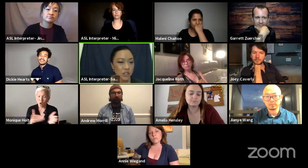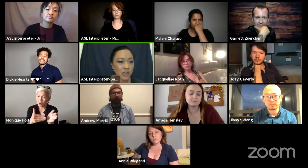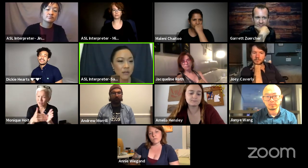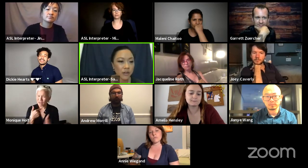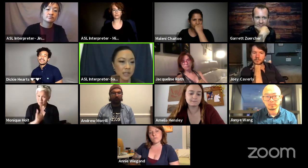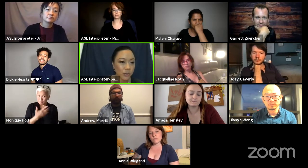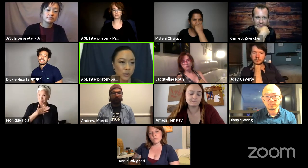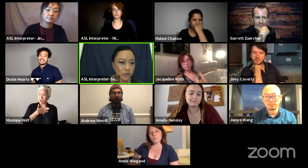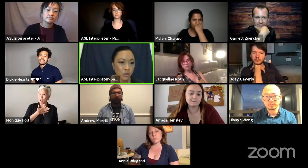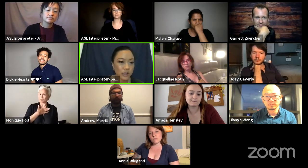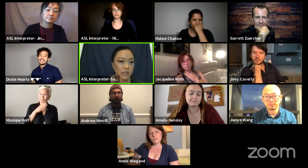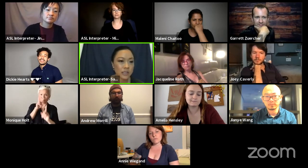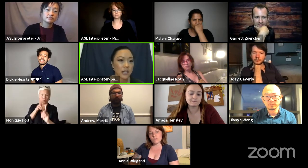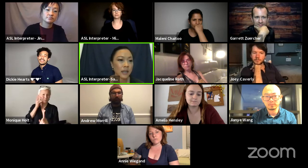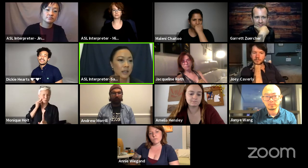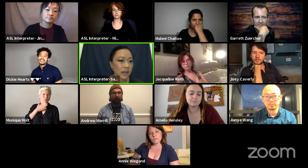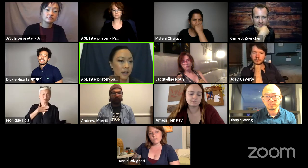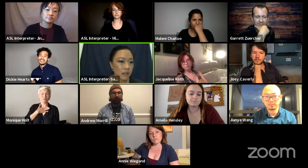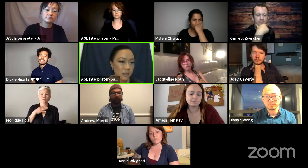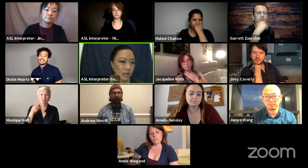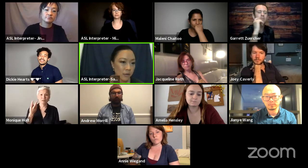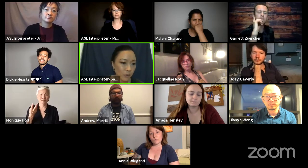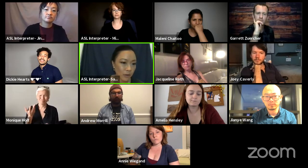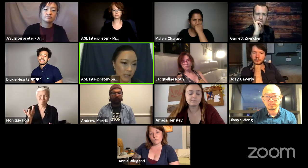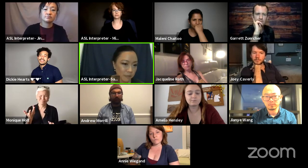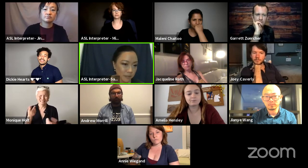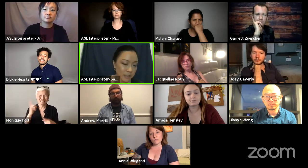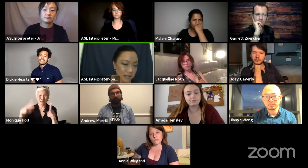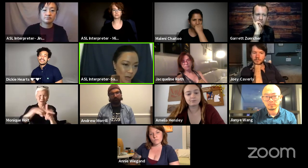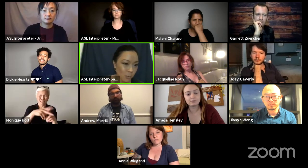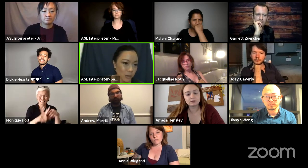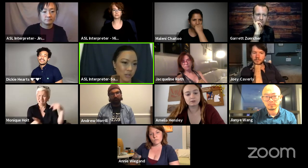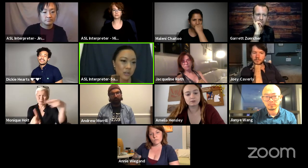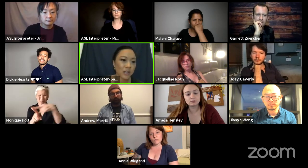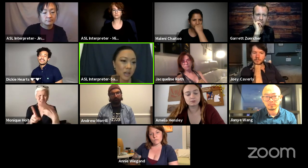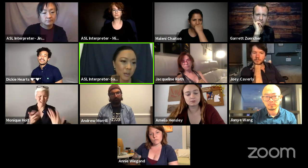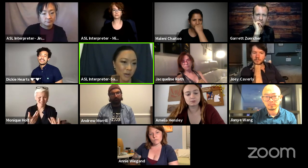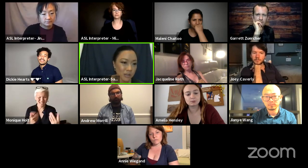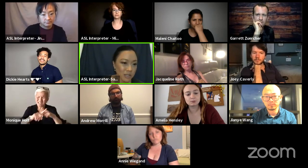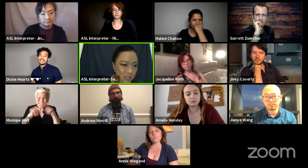how there is that research already done. And yet for deaf and ASL, we're still in that process. So